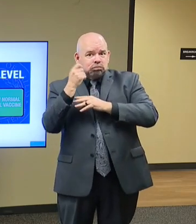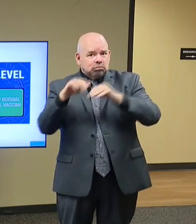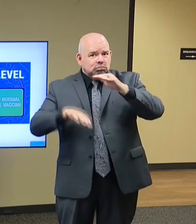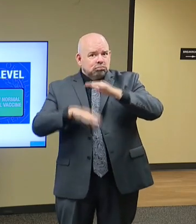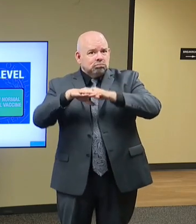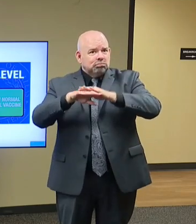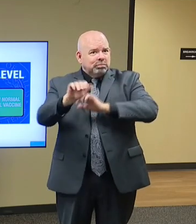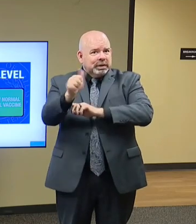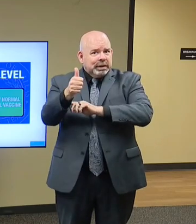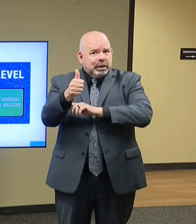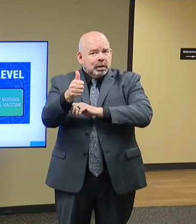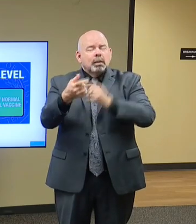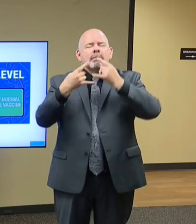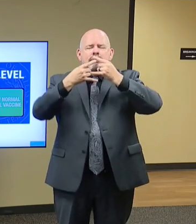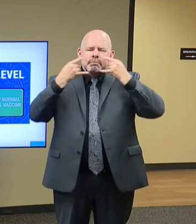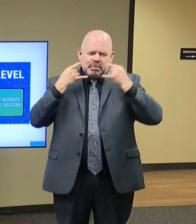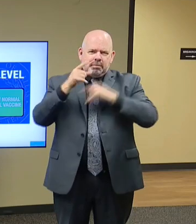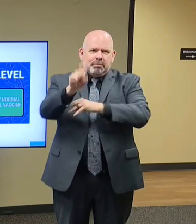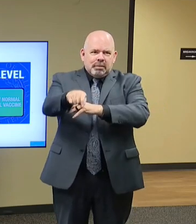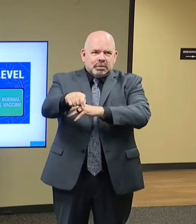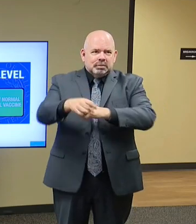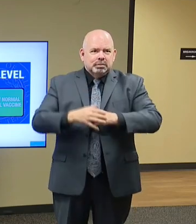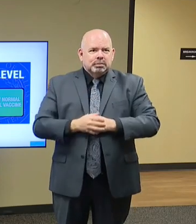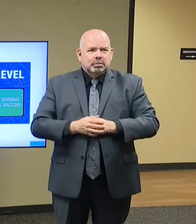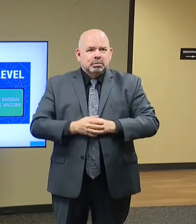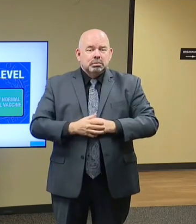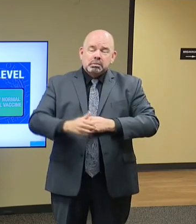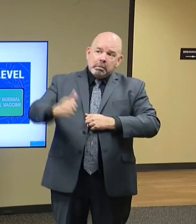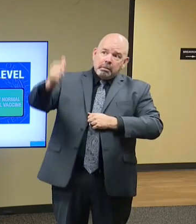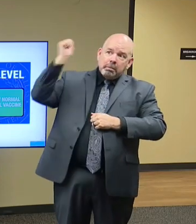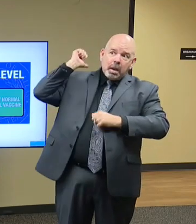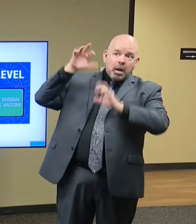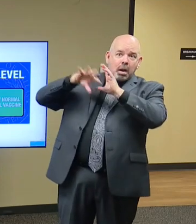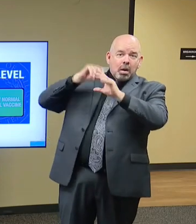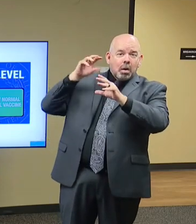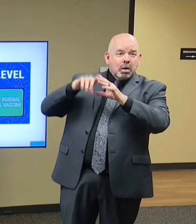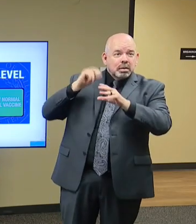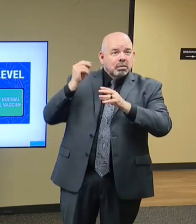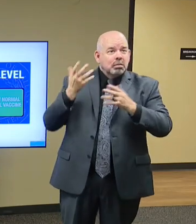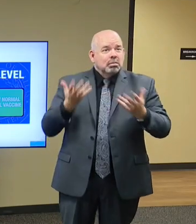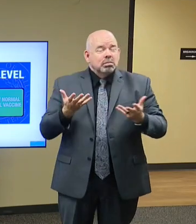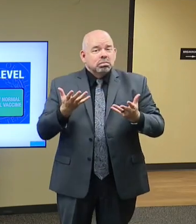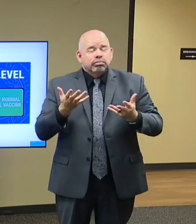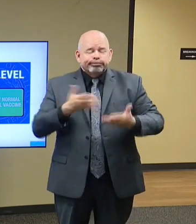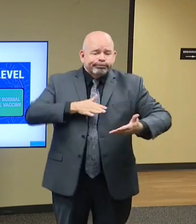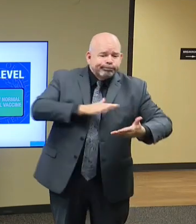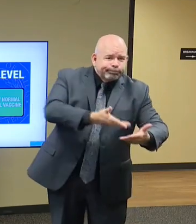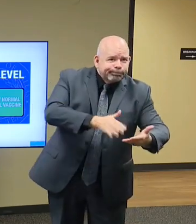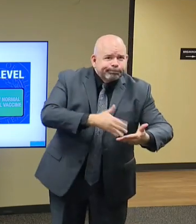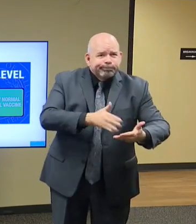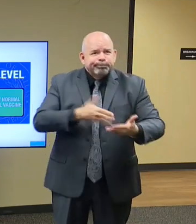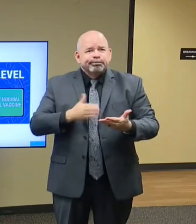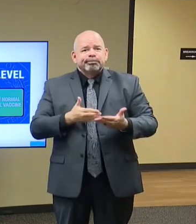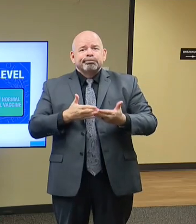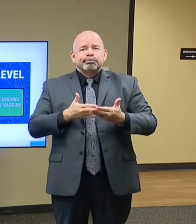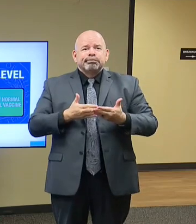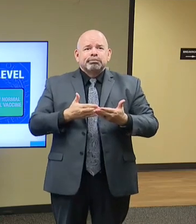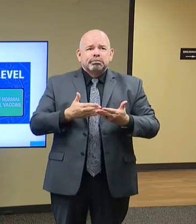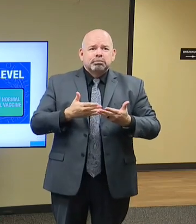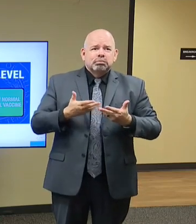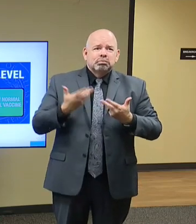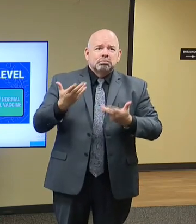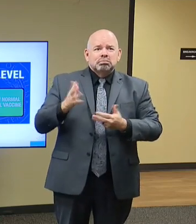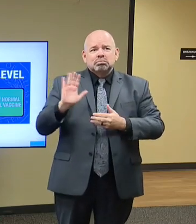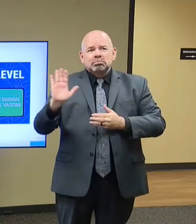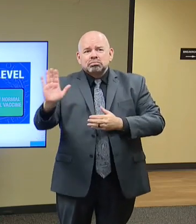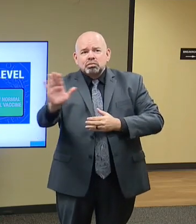if you're having that backyard barbecue with your family and your siblings' family, you would set 2 tables up